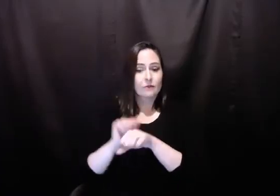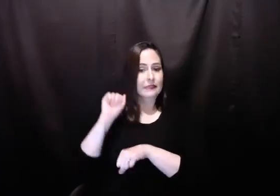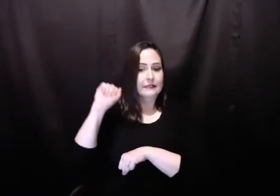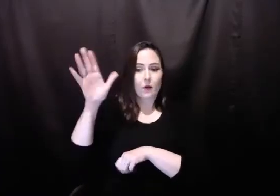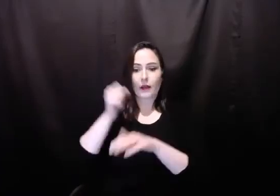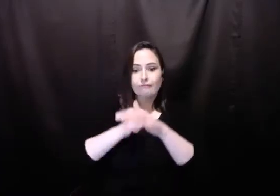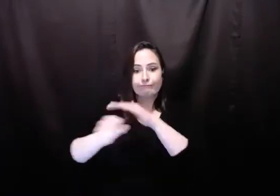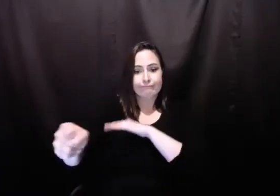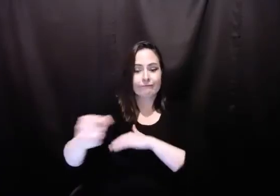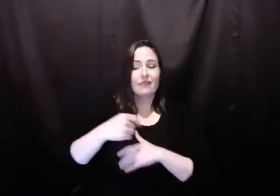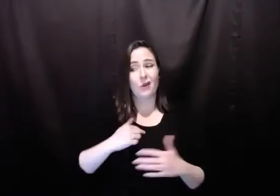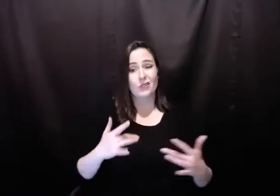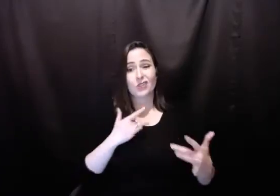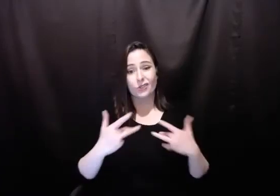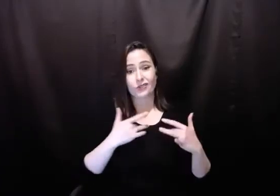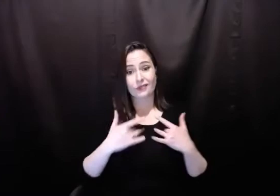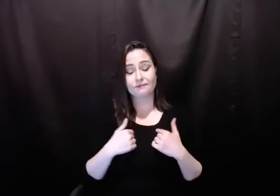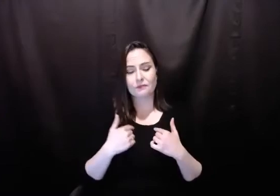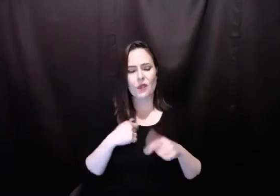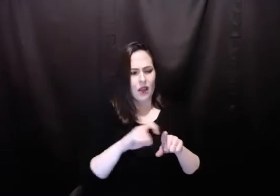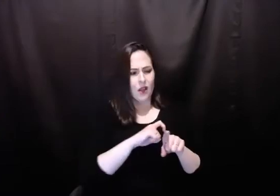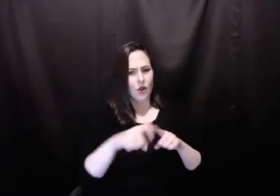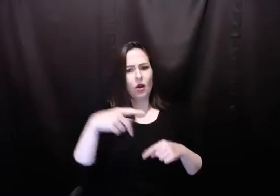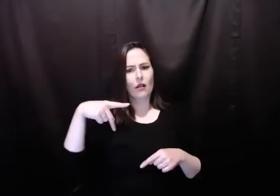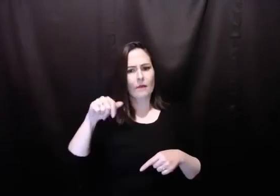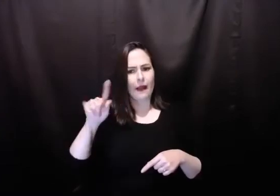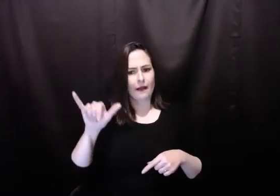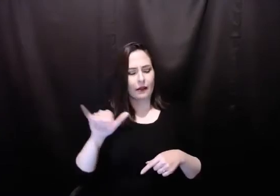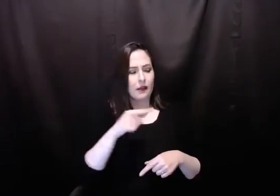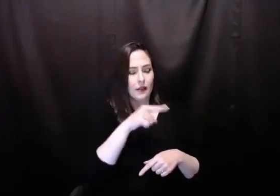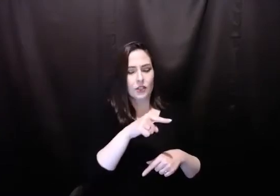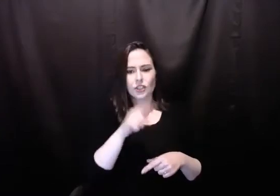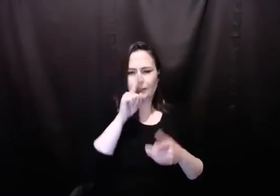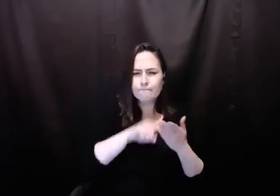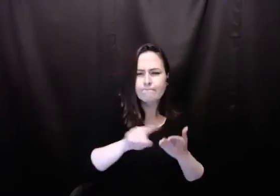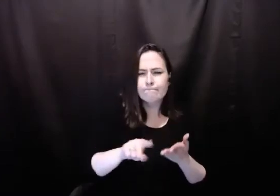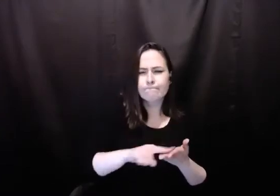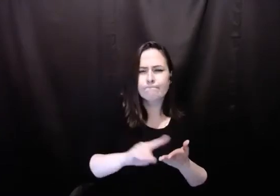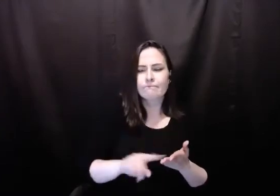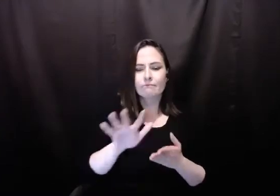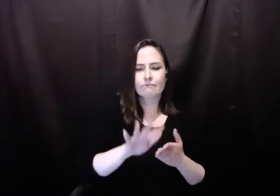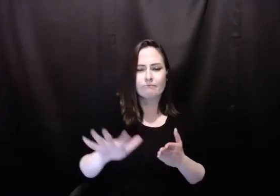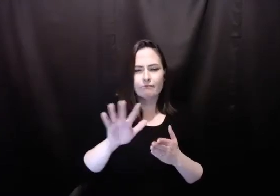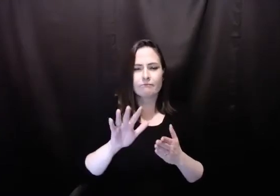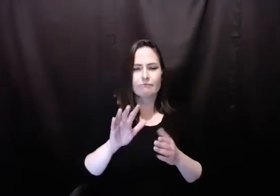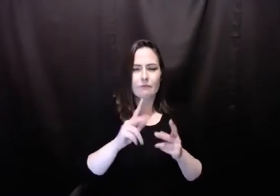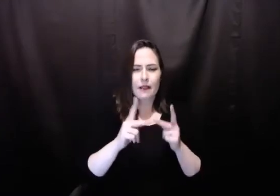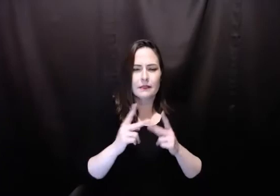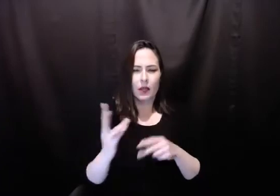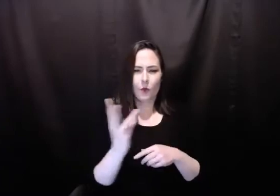west. And she said, here's this one place. They do use the 12 steps of Alcoholics Anonymous,